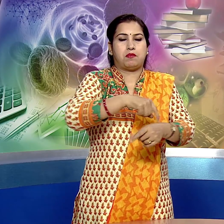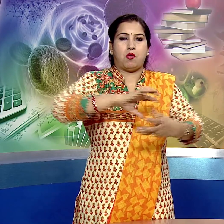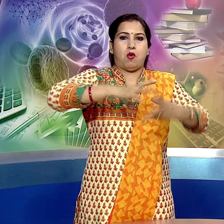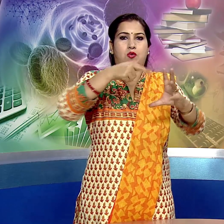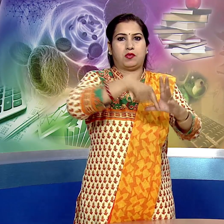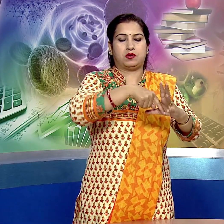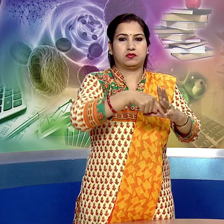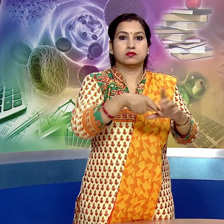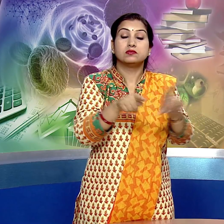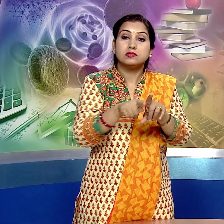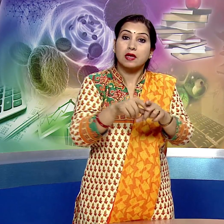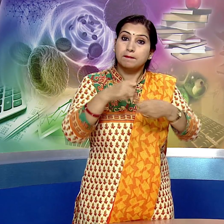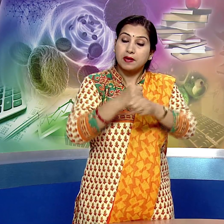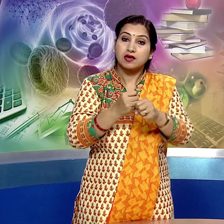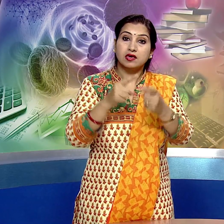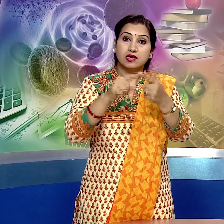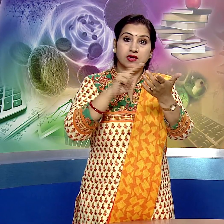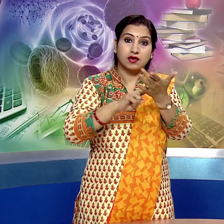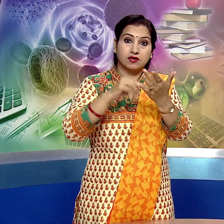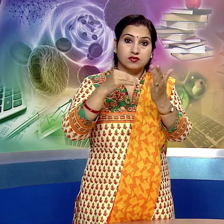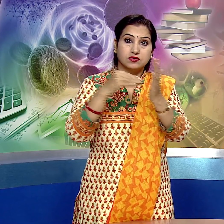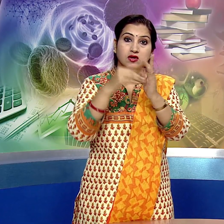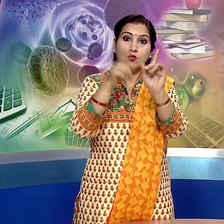It also helps in production of enzymes,